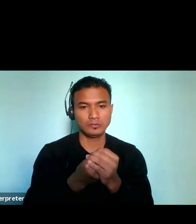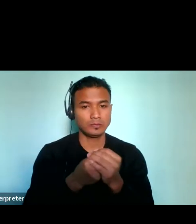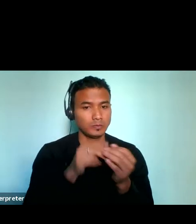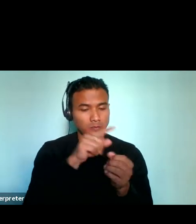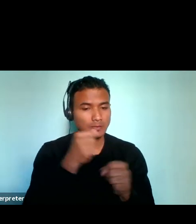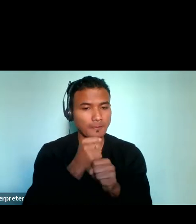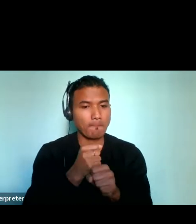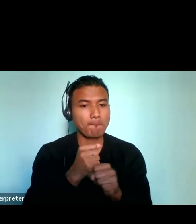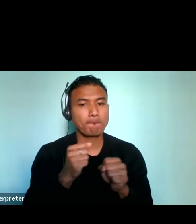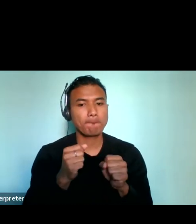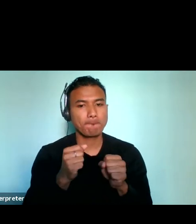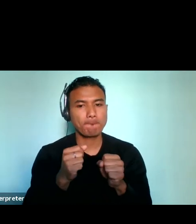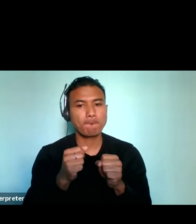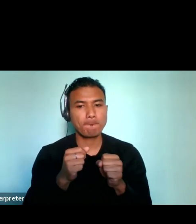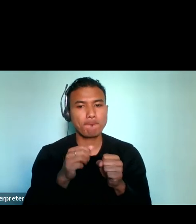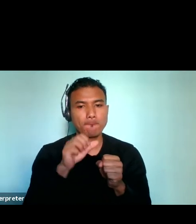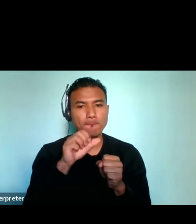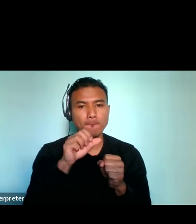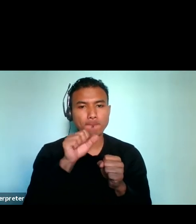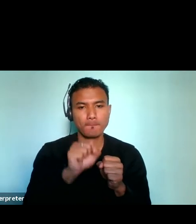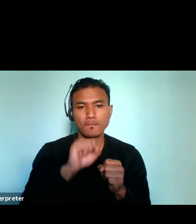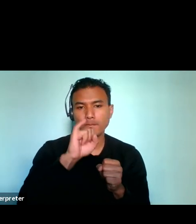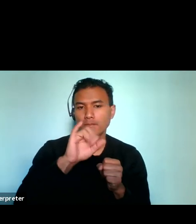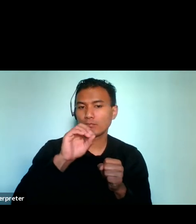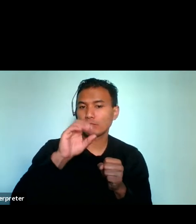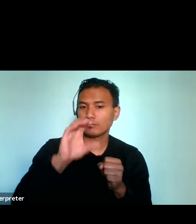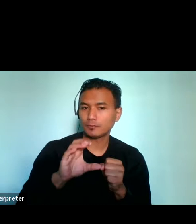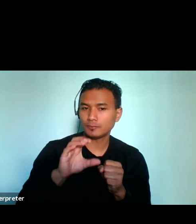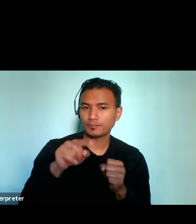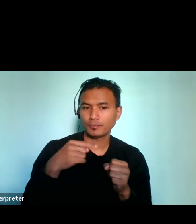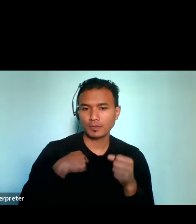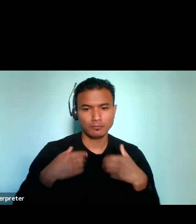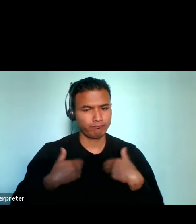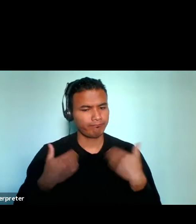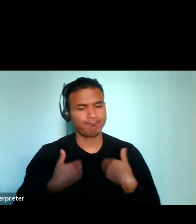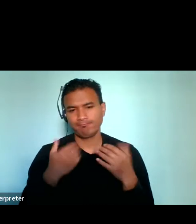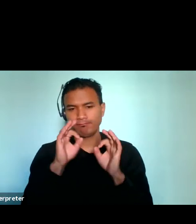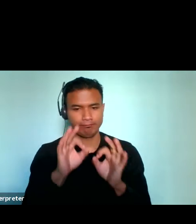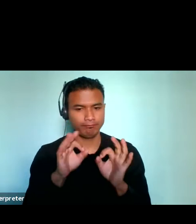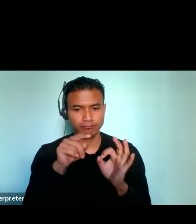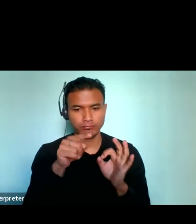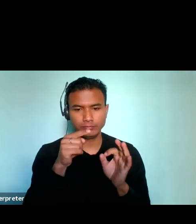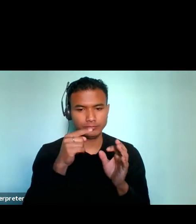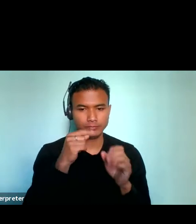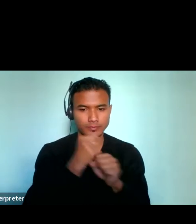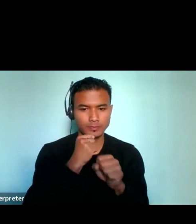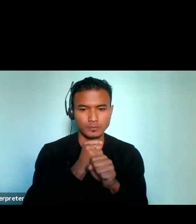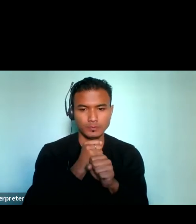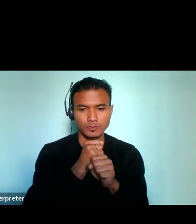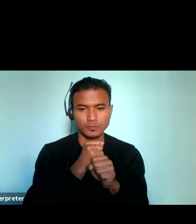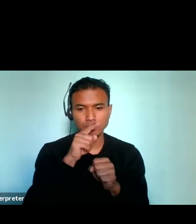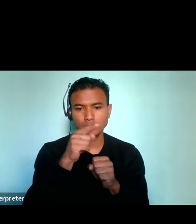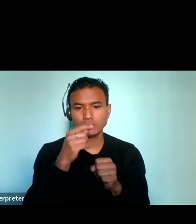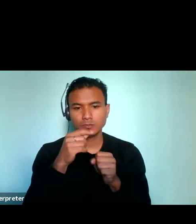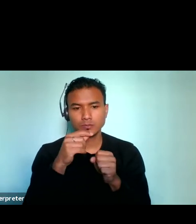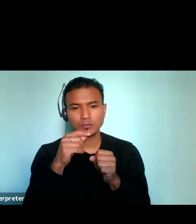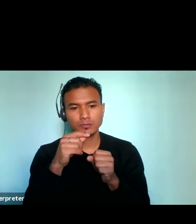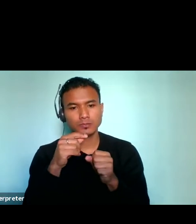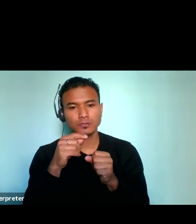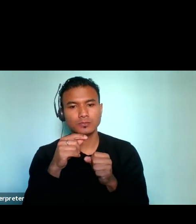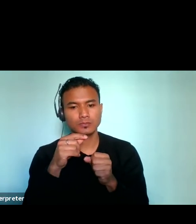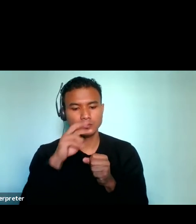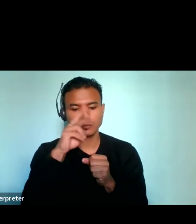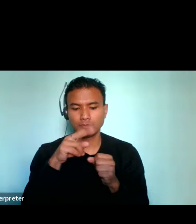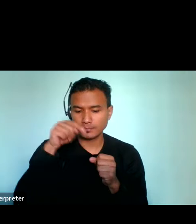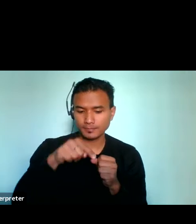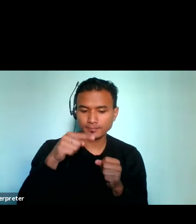go as ILC. I've really enjoyed the forum. I think, you know, just to reflect on a few standout moments for me,